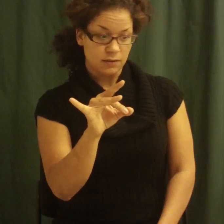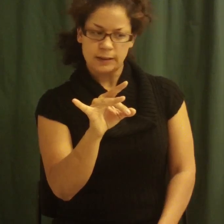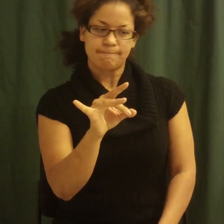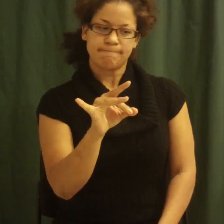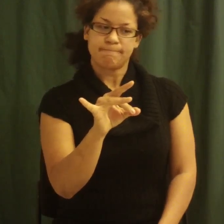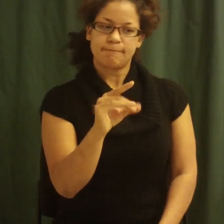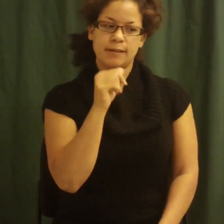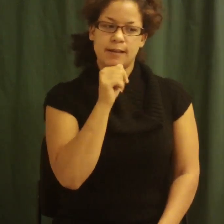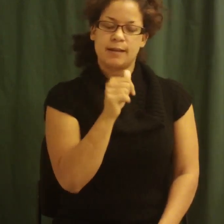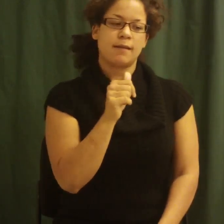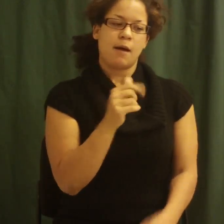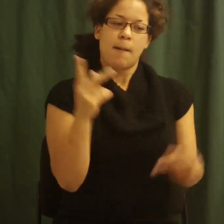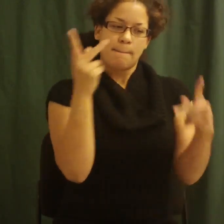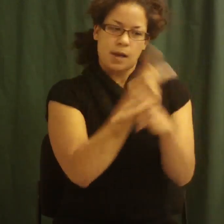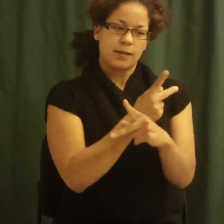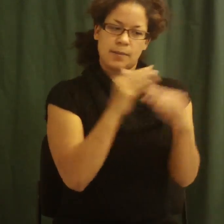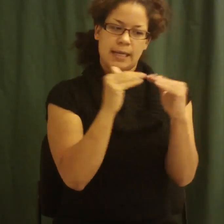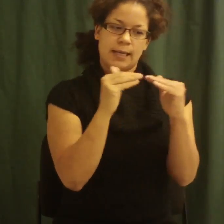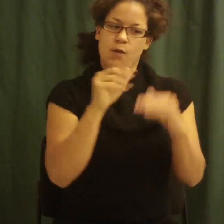multiply to 156, right?